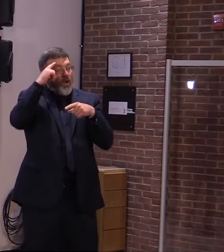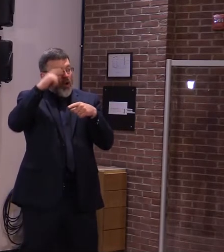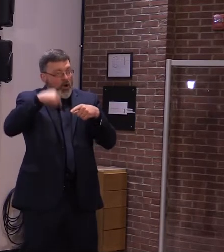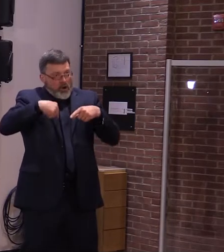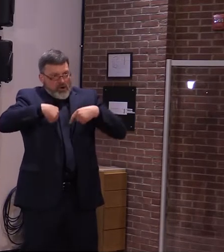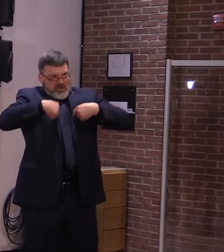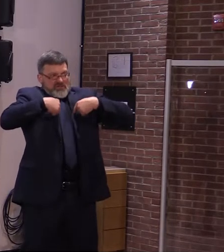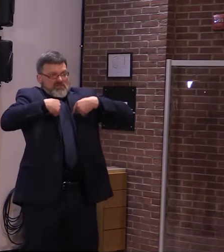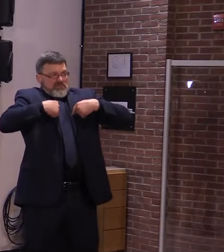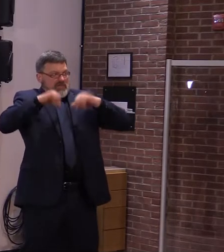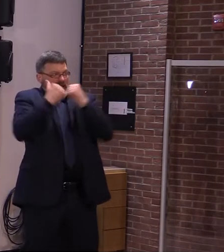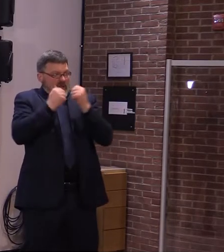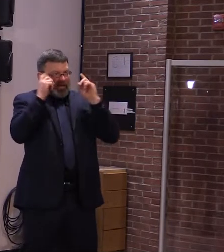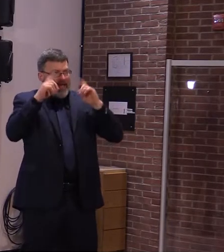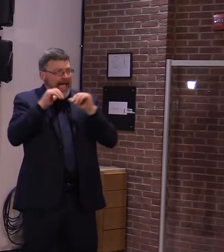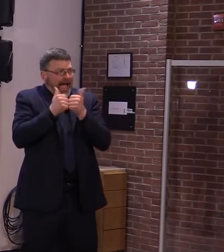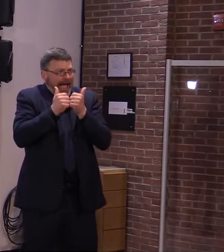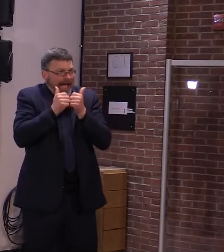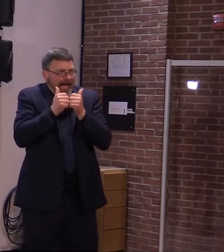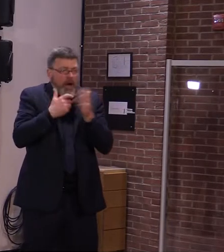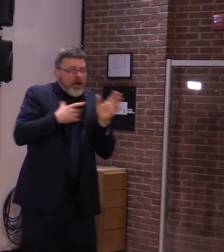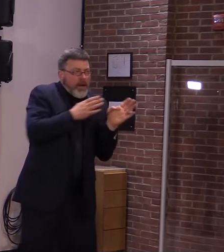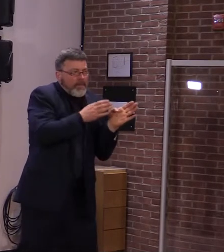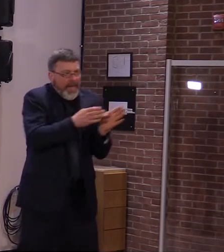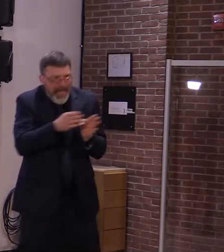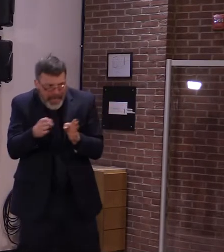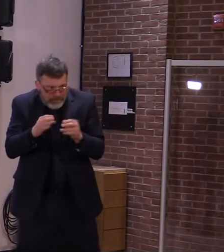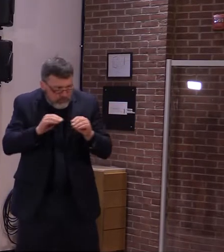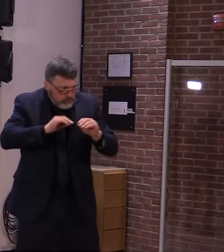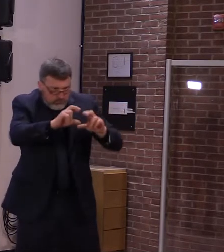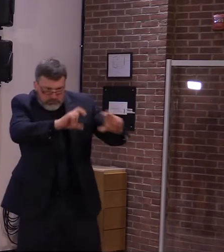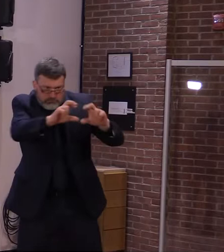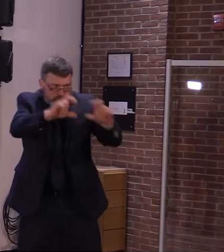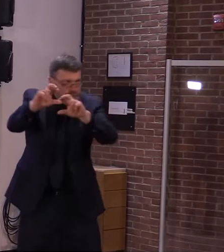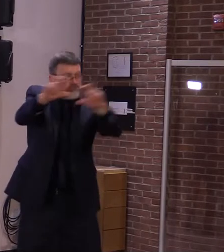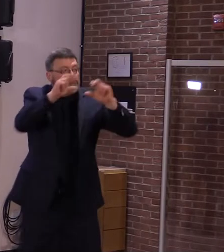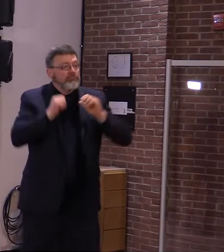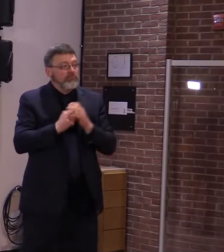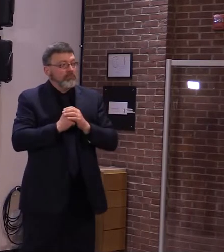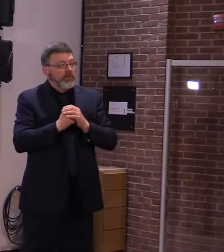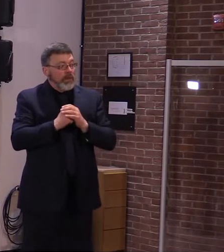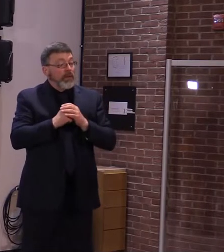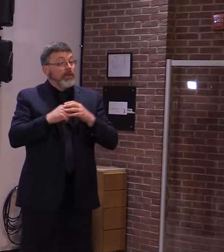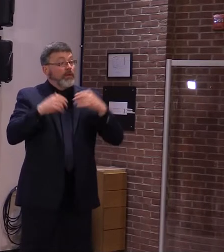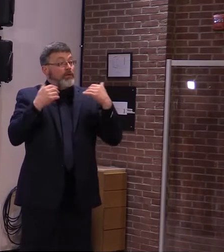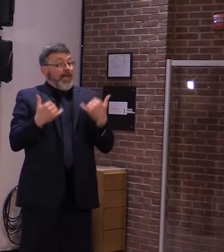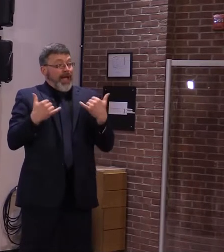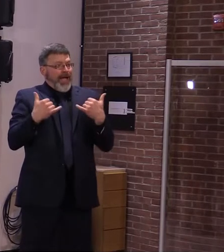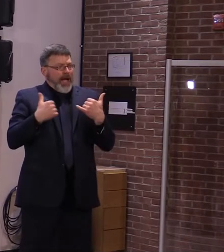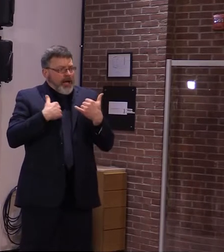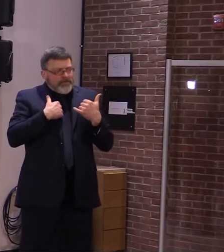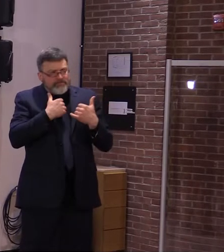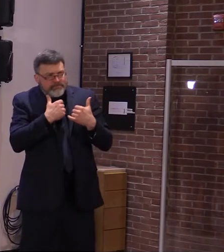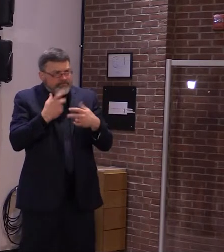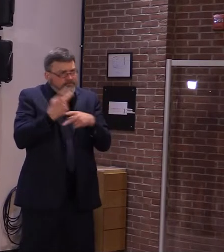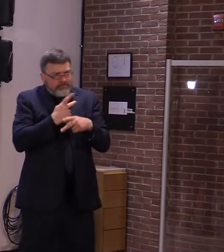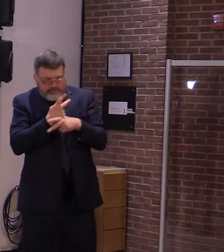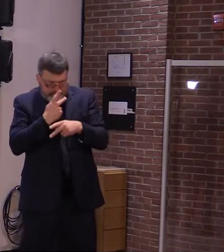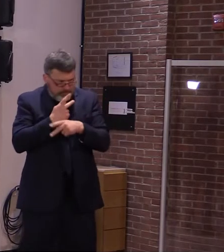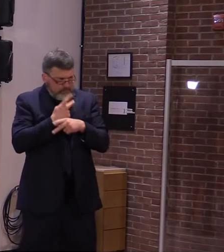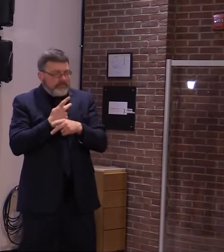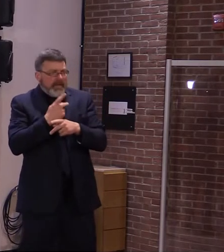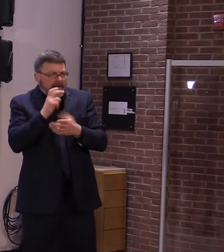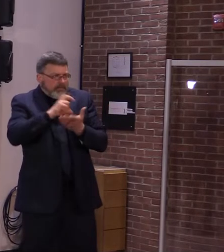state-level funds. We will now begin the work of developing the spending plan. The agency is required to develop the plan through a